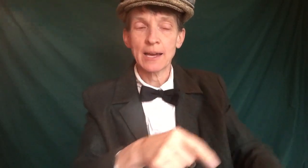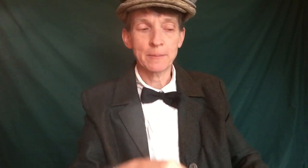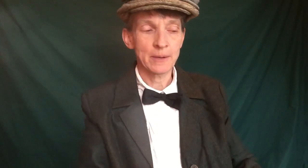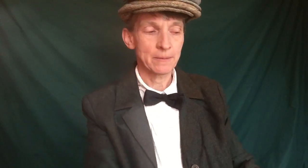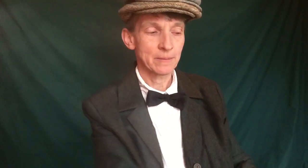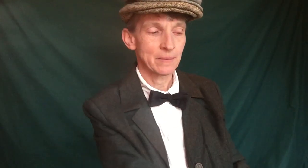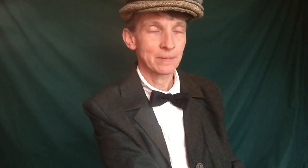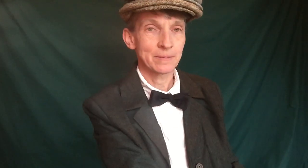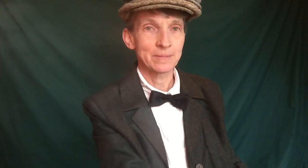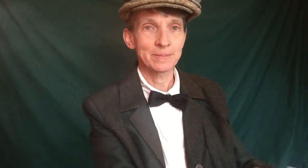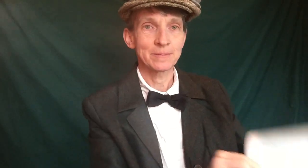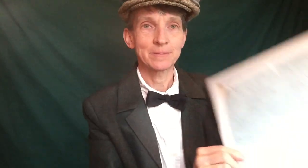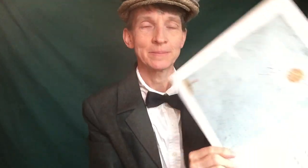time.